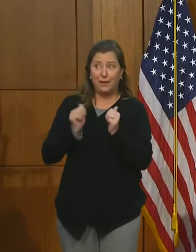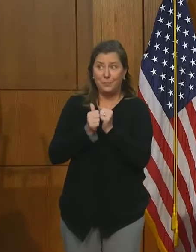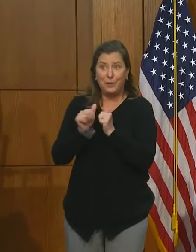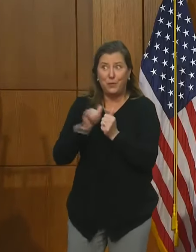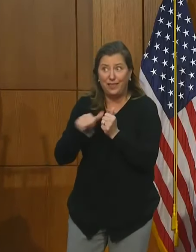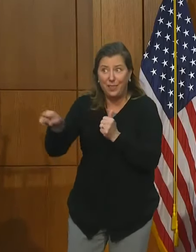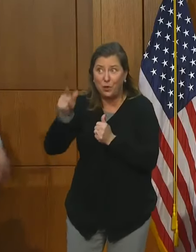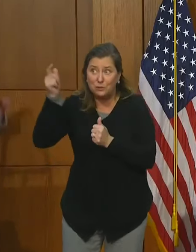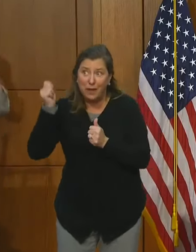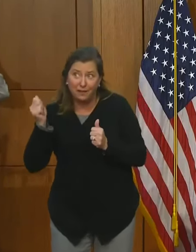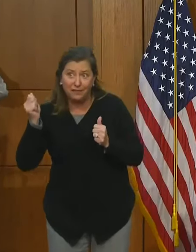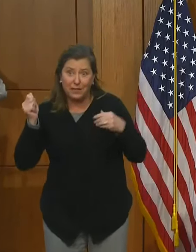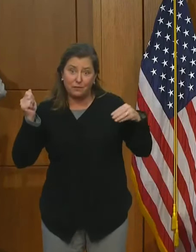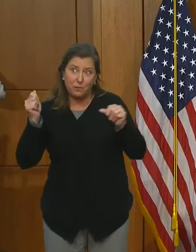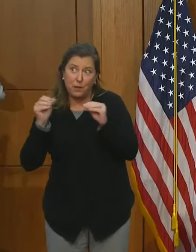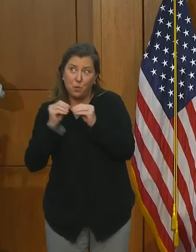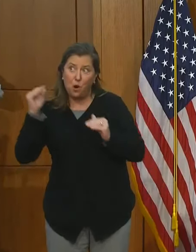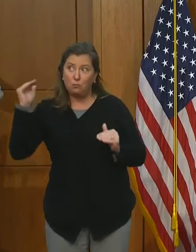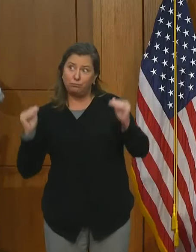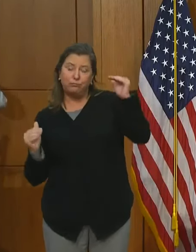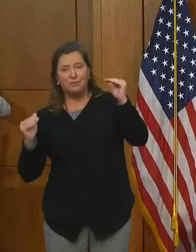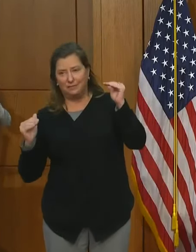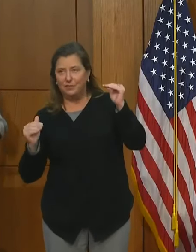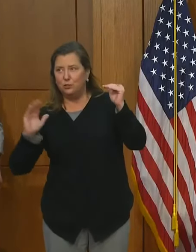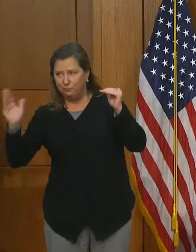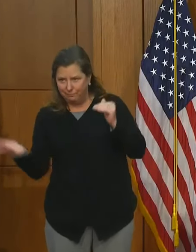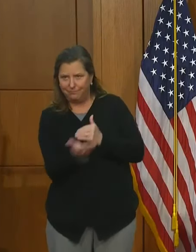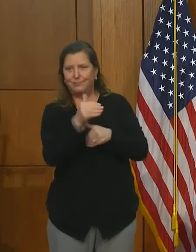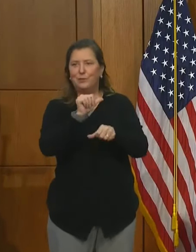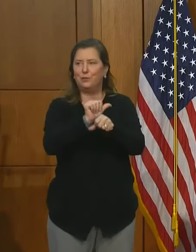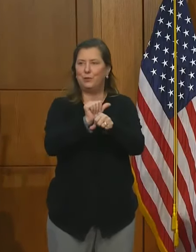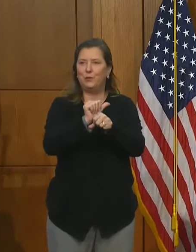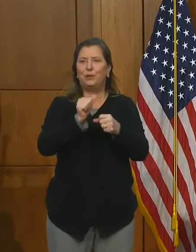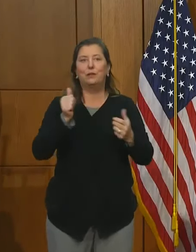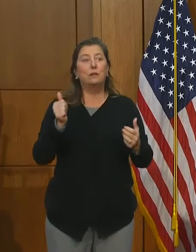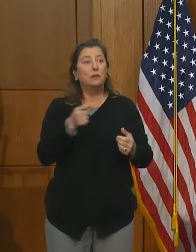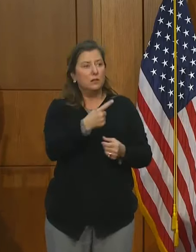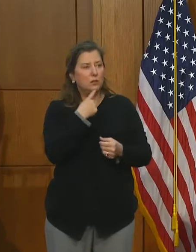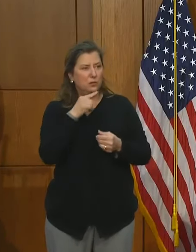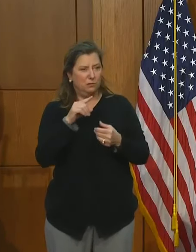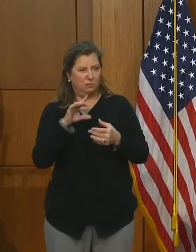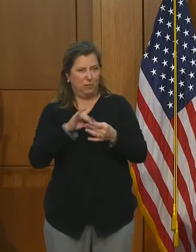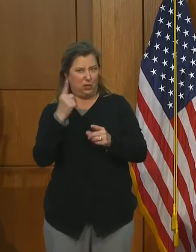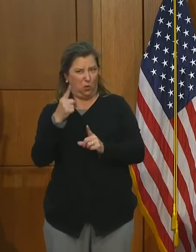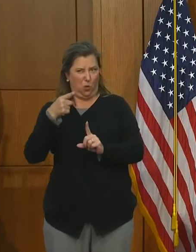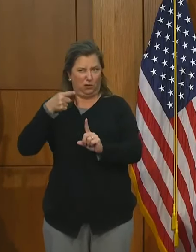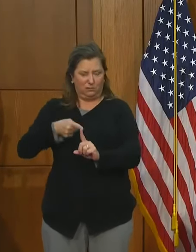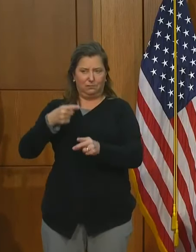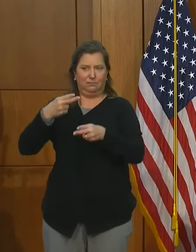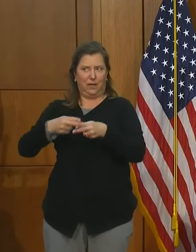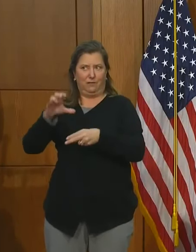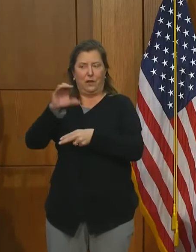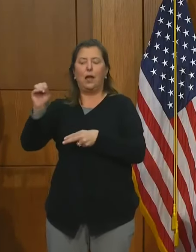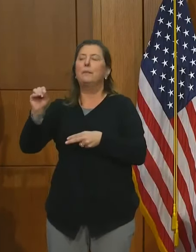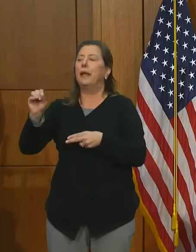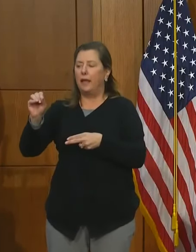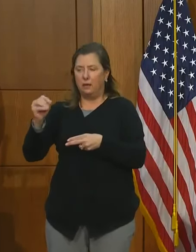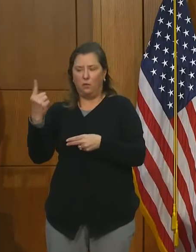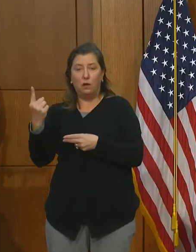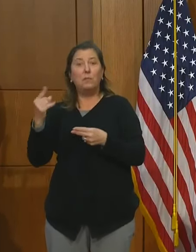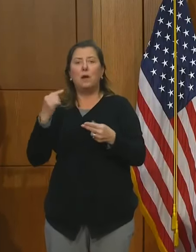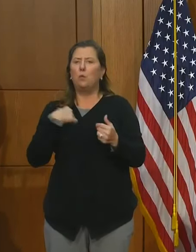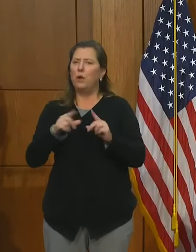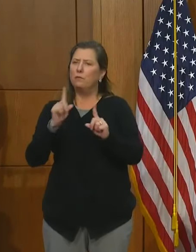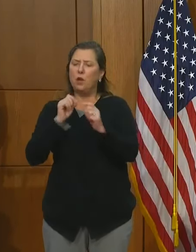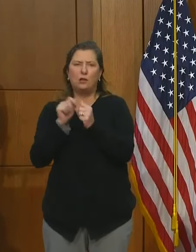those benefits to get them into a community tracing program. So you mentioned one specific firm, but we've talked to many, many firms